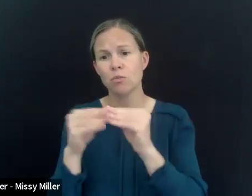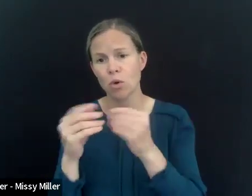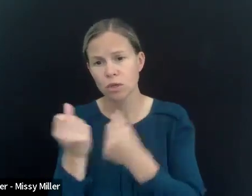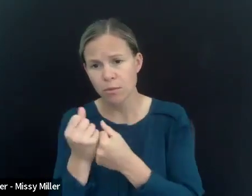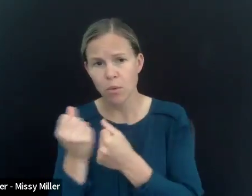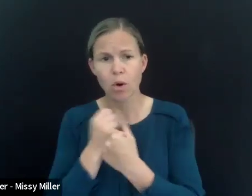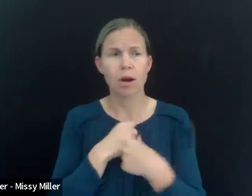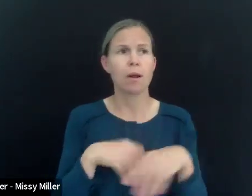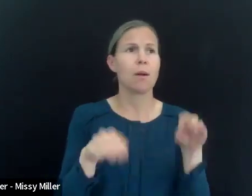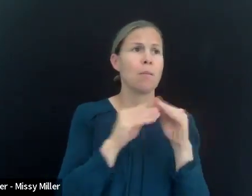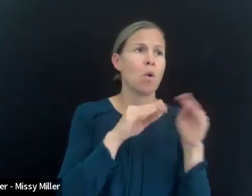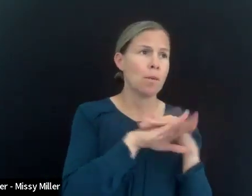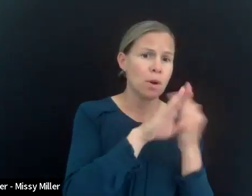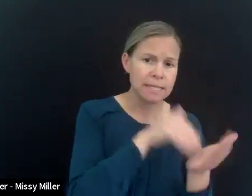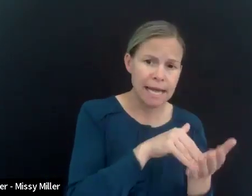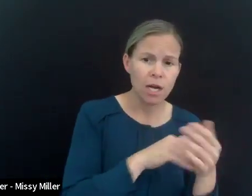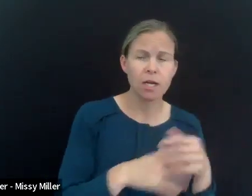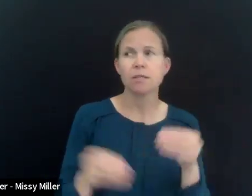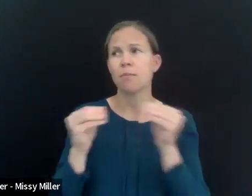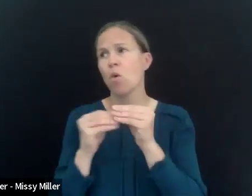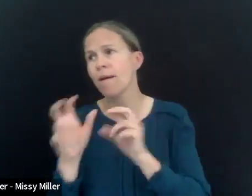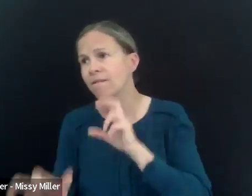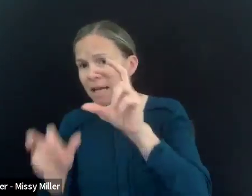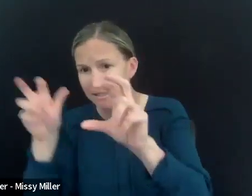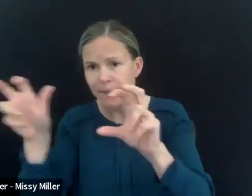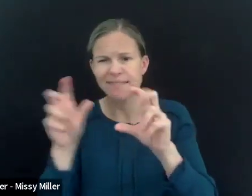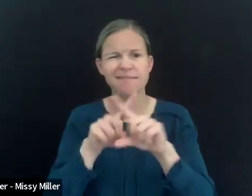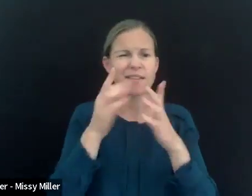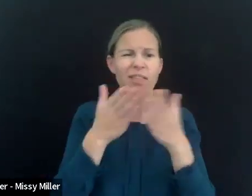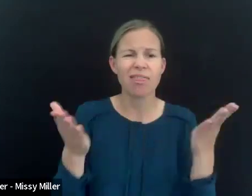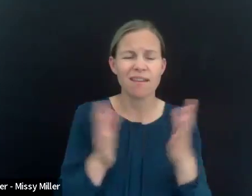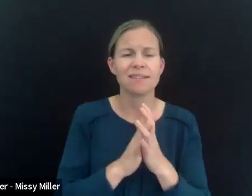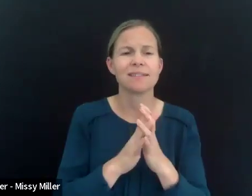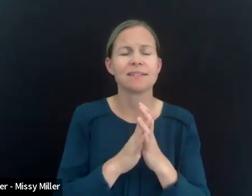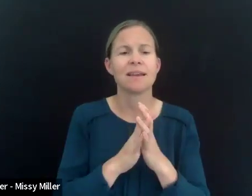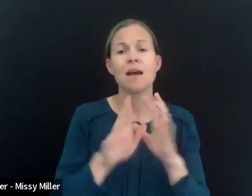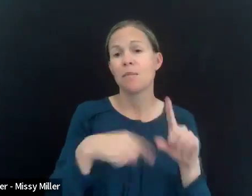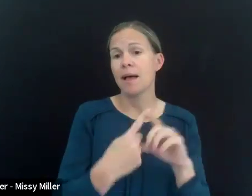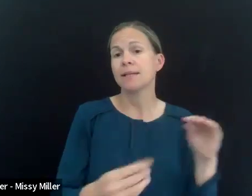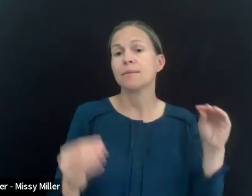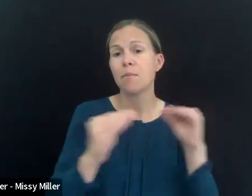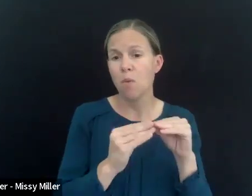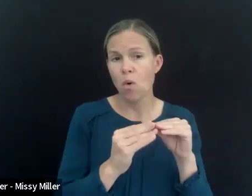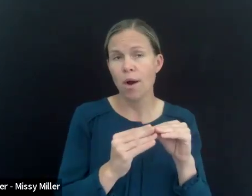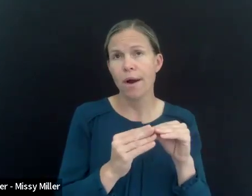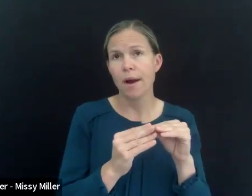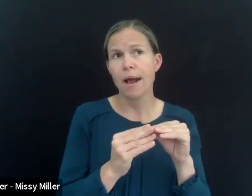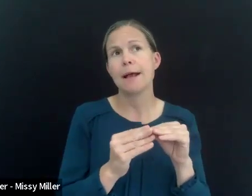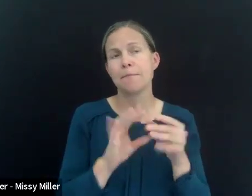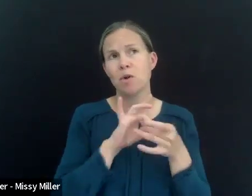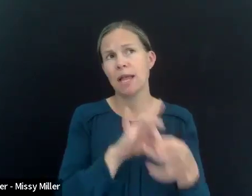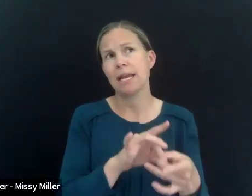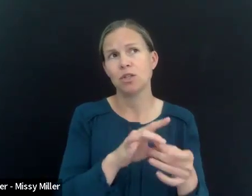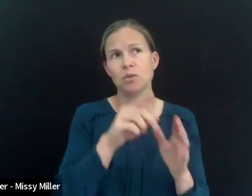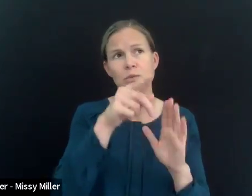centers, more investments, and then also more particularly policies